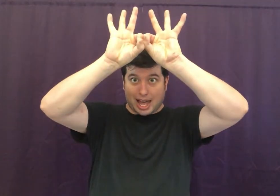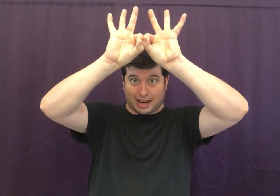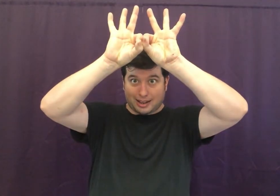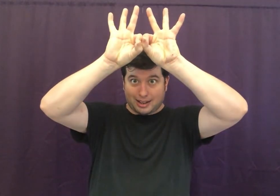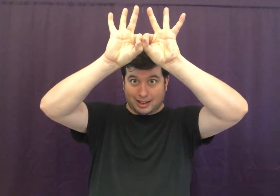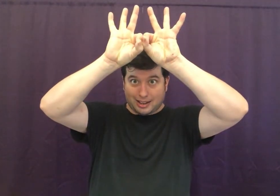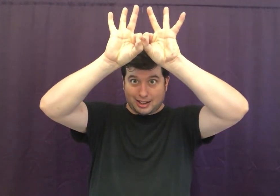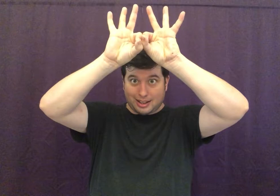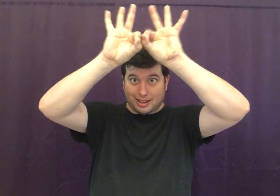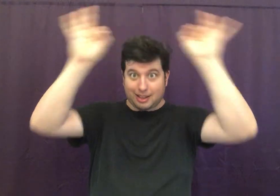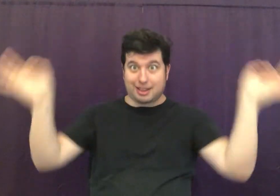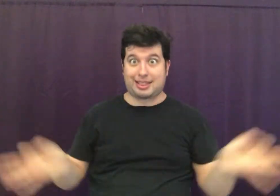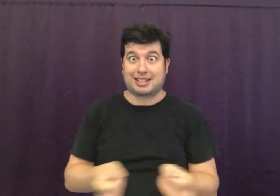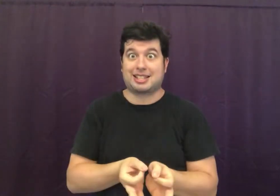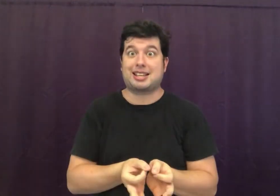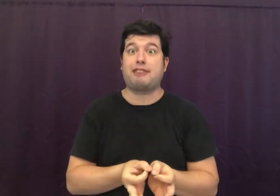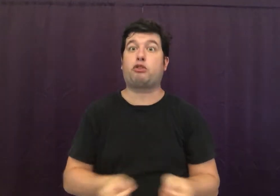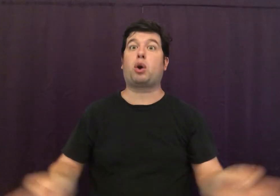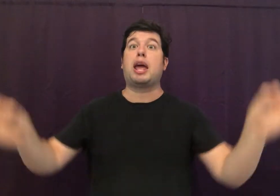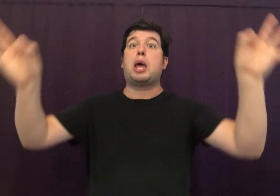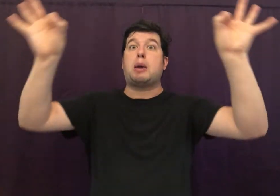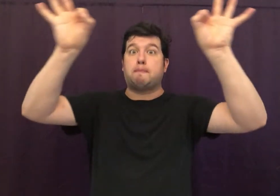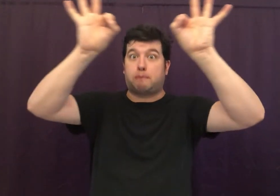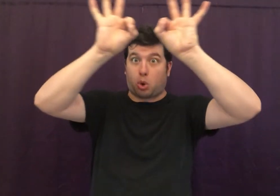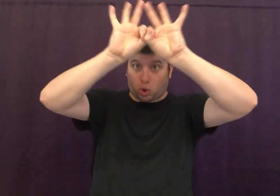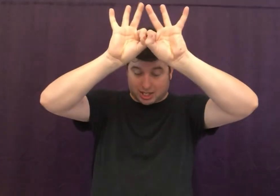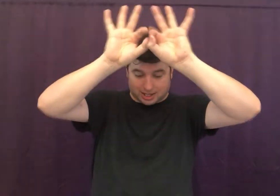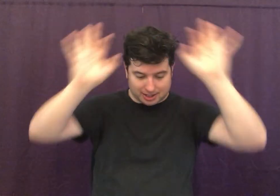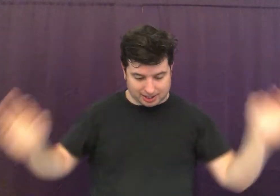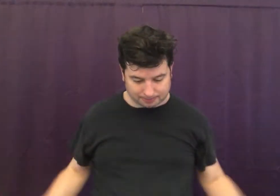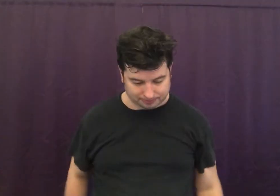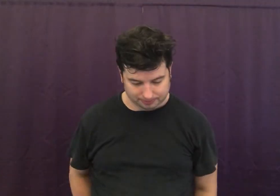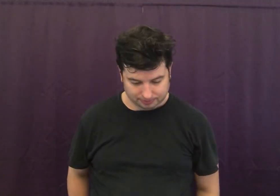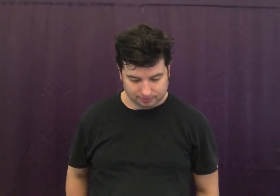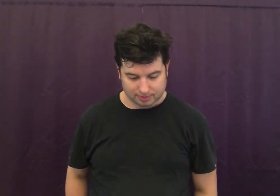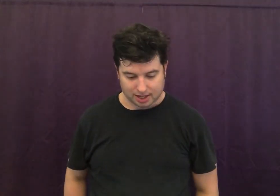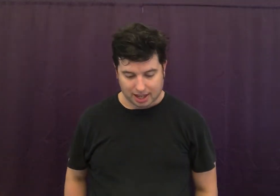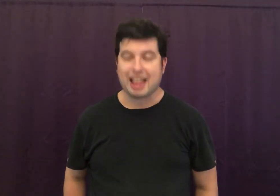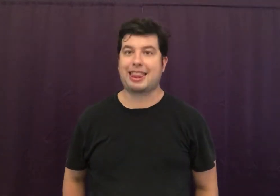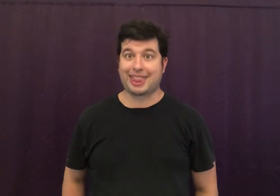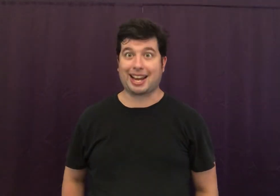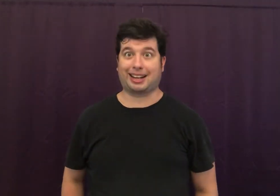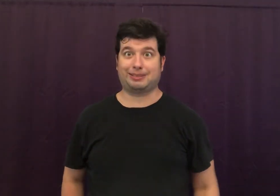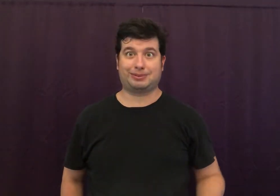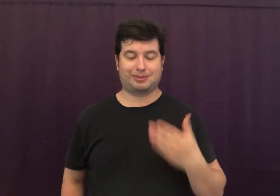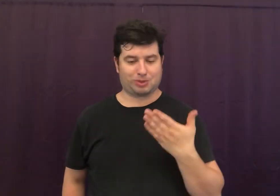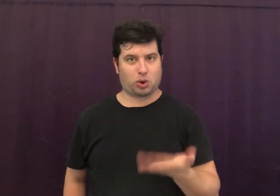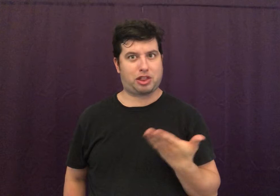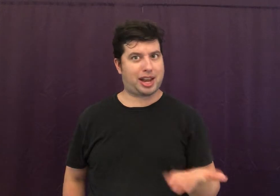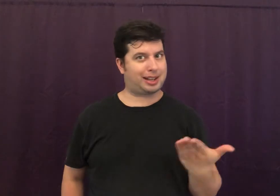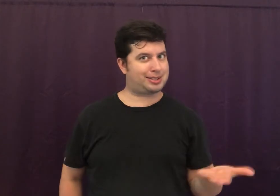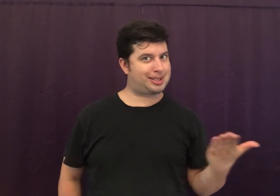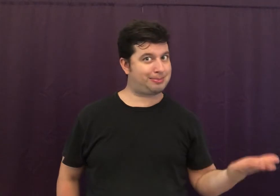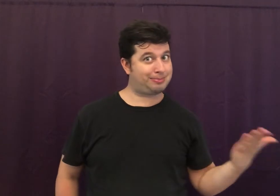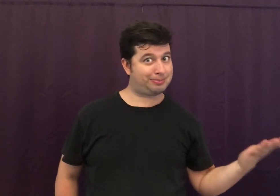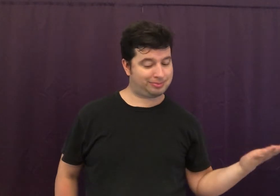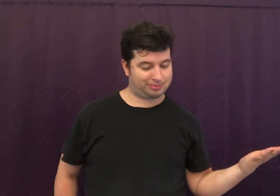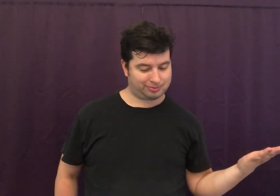head. That's the sign for important. Thing or things.